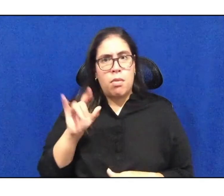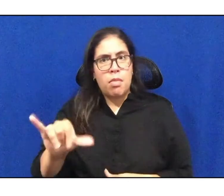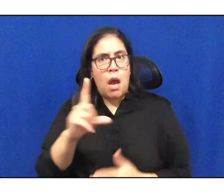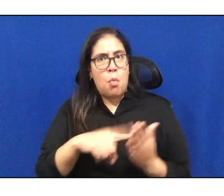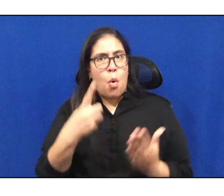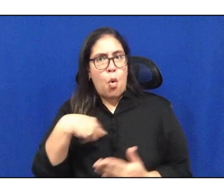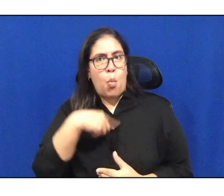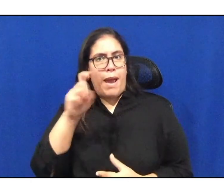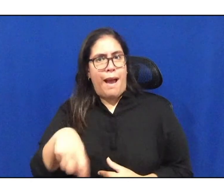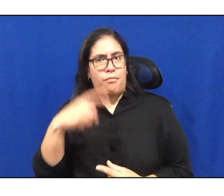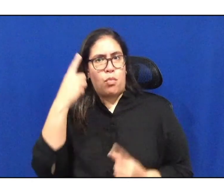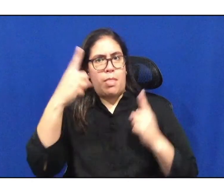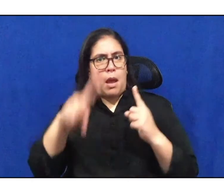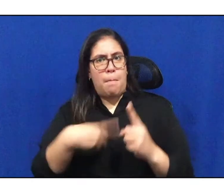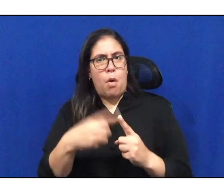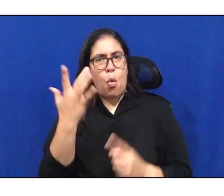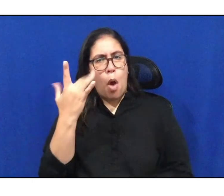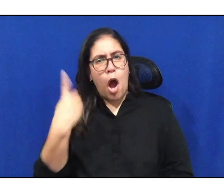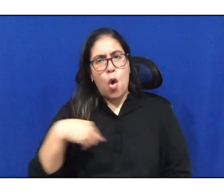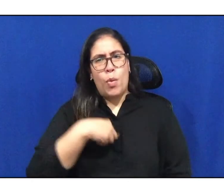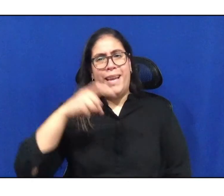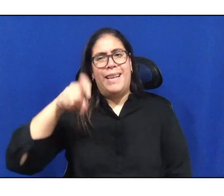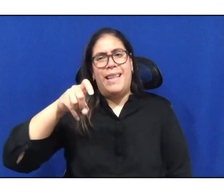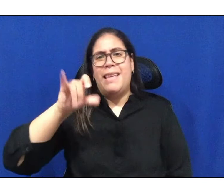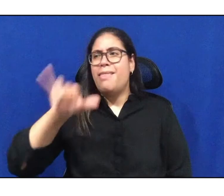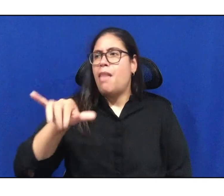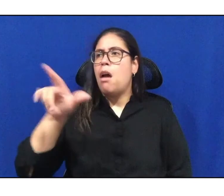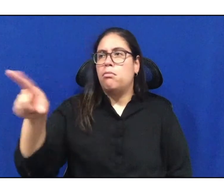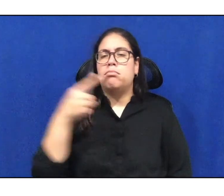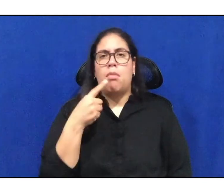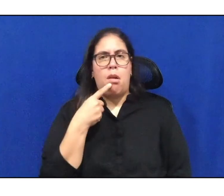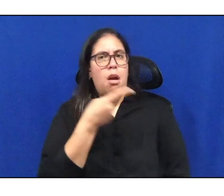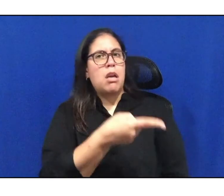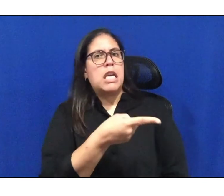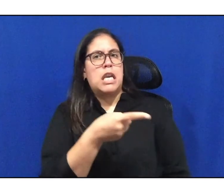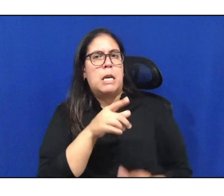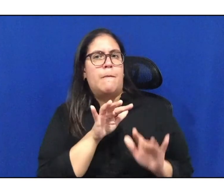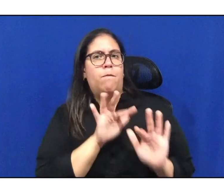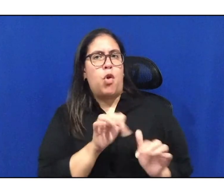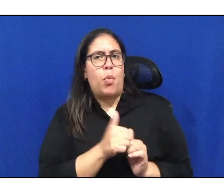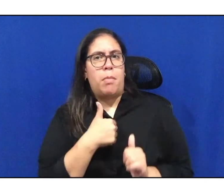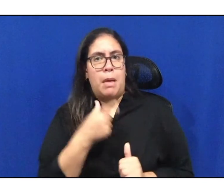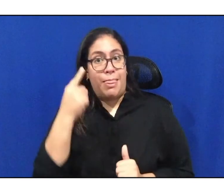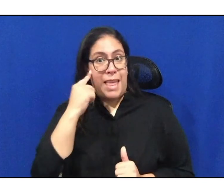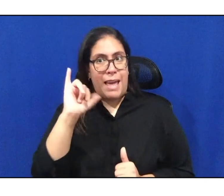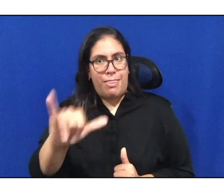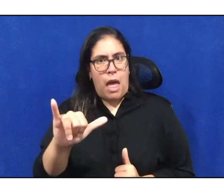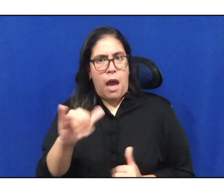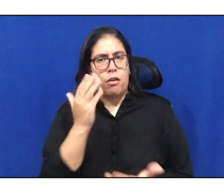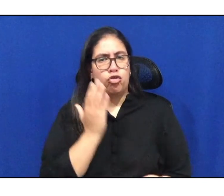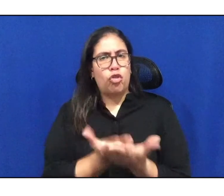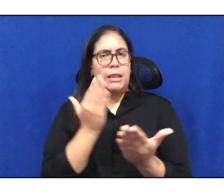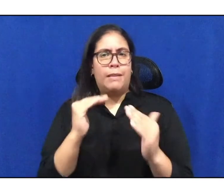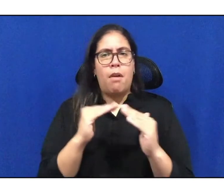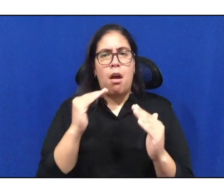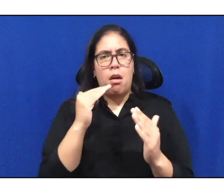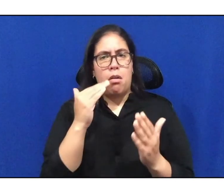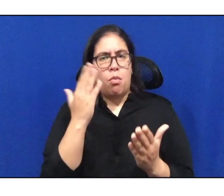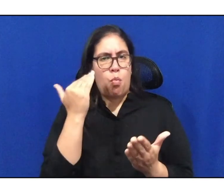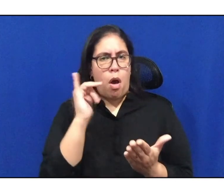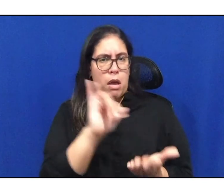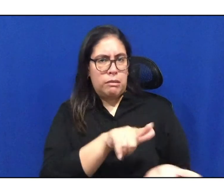collectively, why we needed that part of the story. Mhm. Yeah, and Mhm. again, it goes back